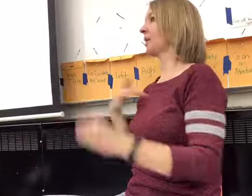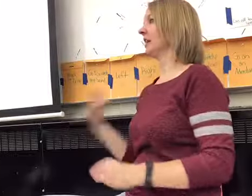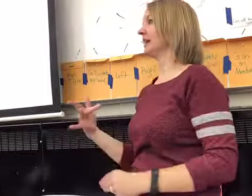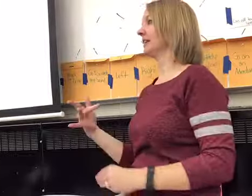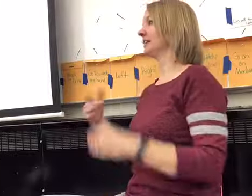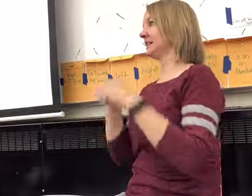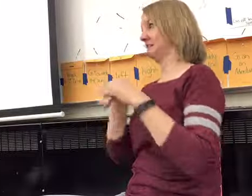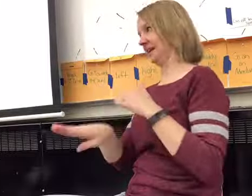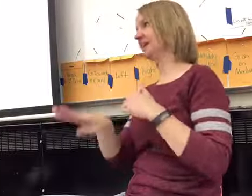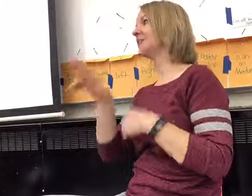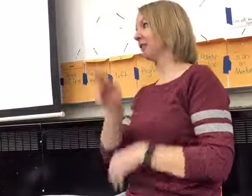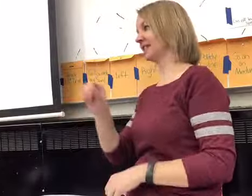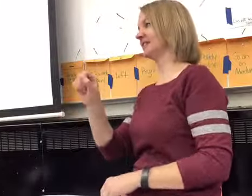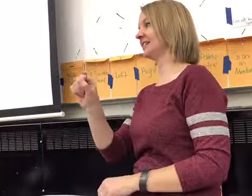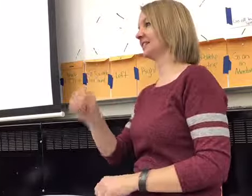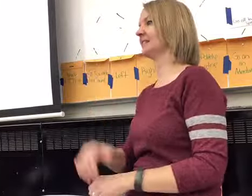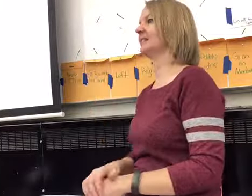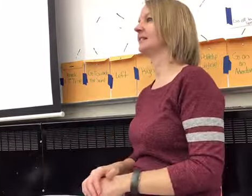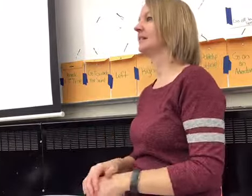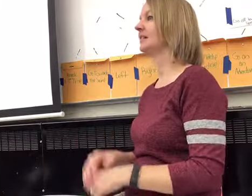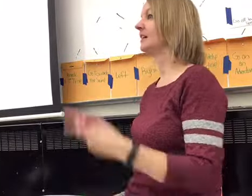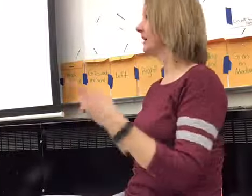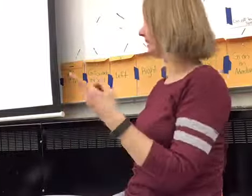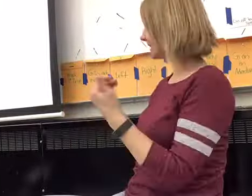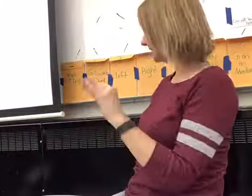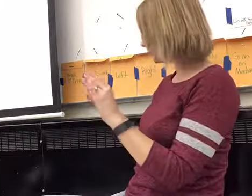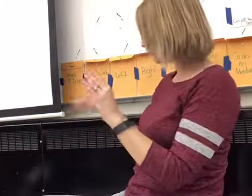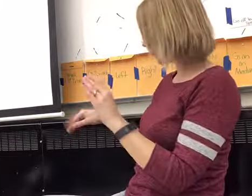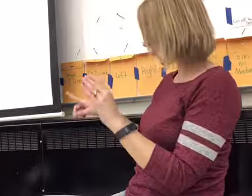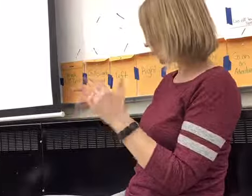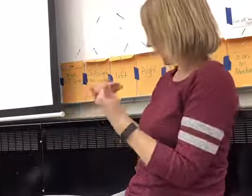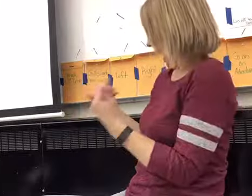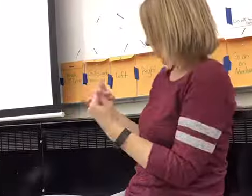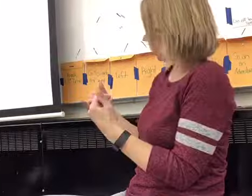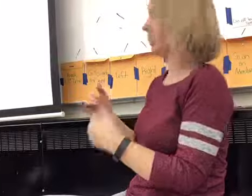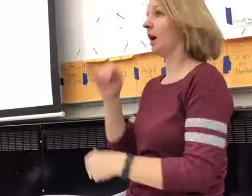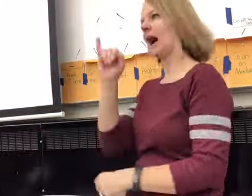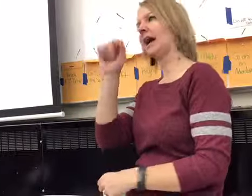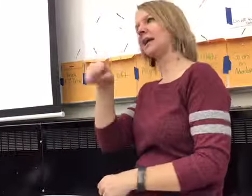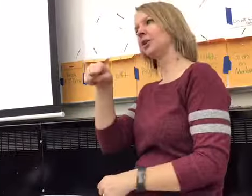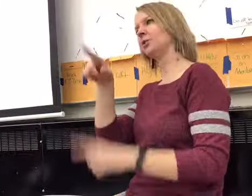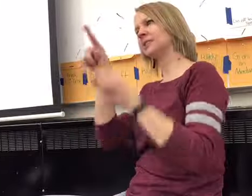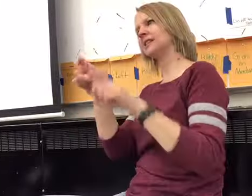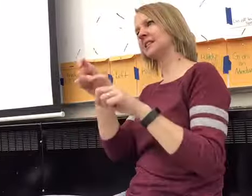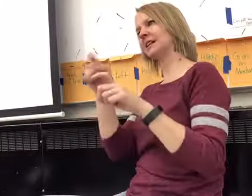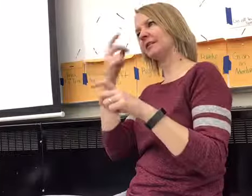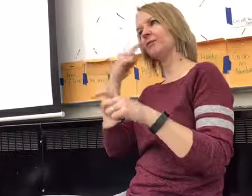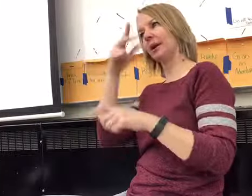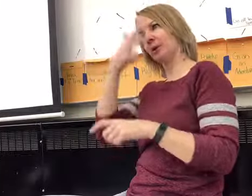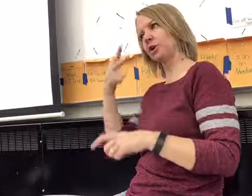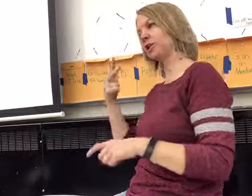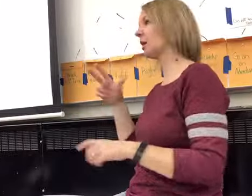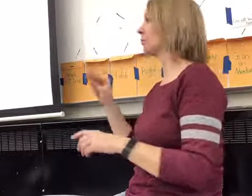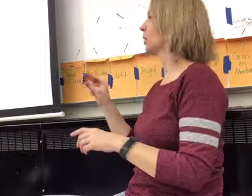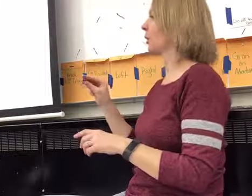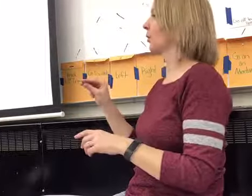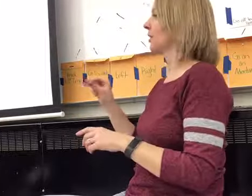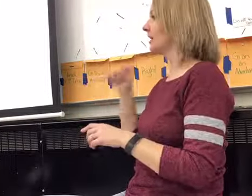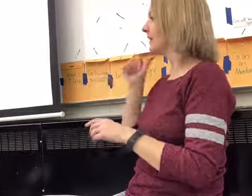to the United States. Yeah? Do they still do something like this? IQ testing or for immigration? For immigration. No, they don't do immigration, but you